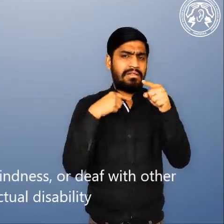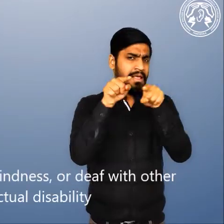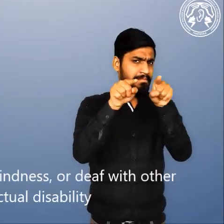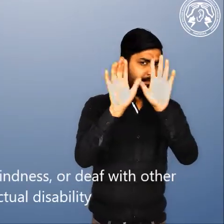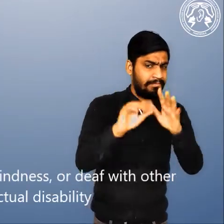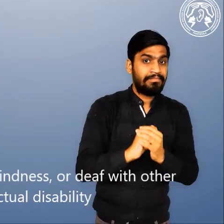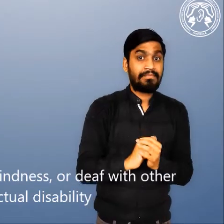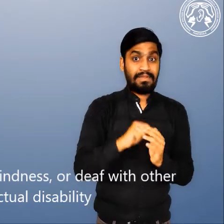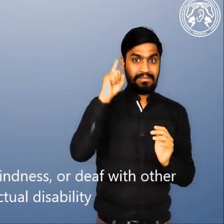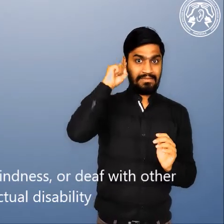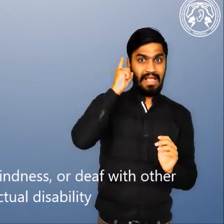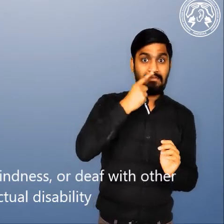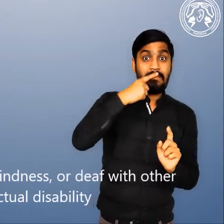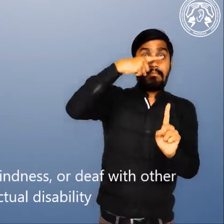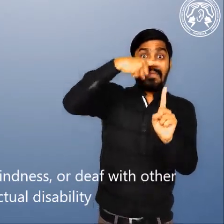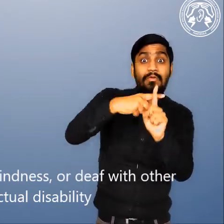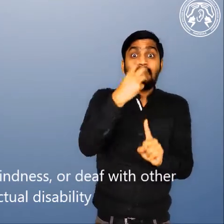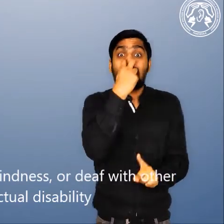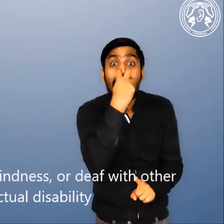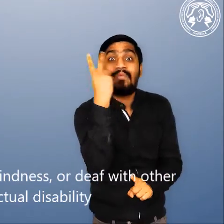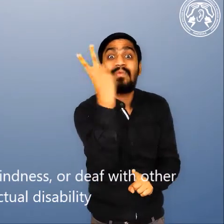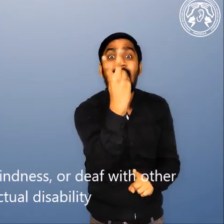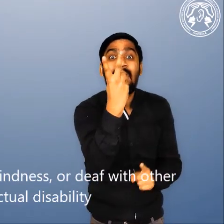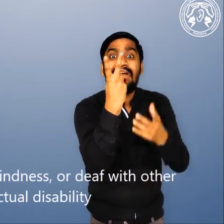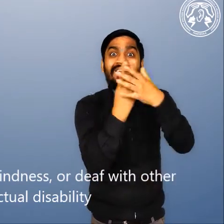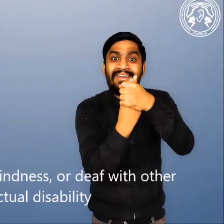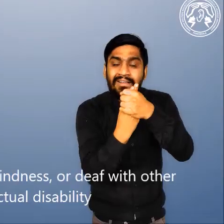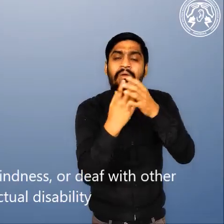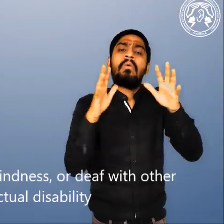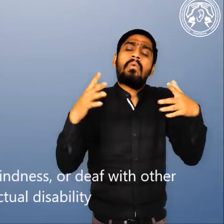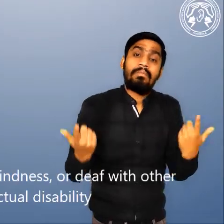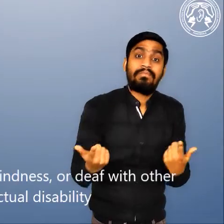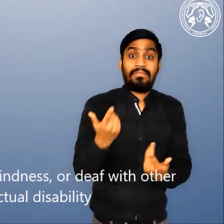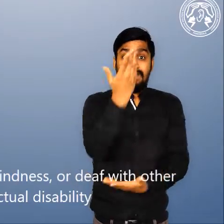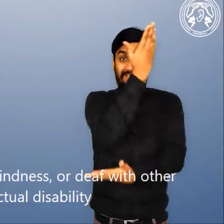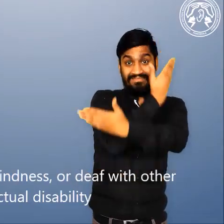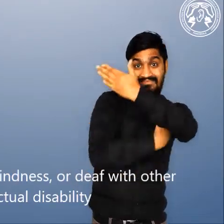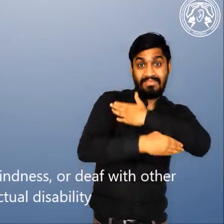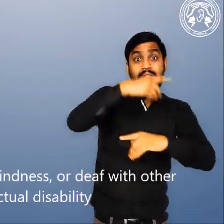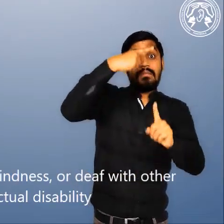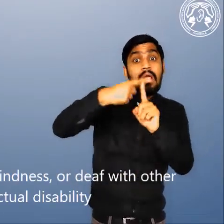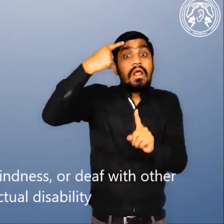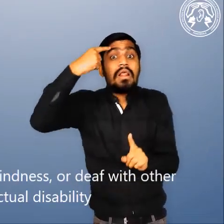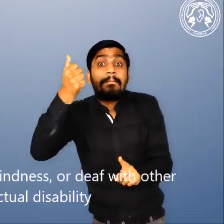For example, deaf blindness or deaf with other intellectual disability.